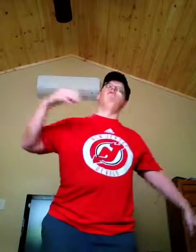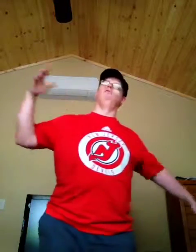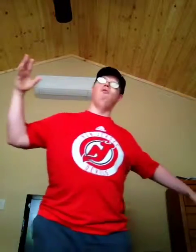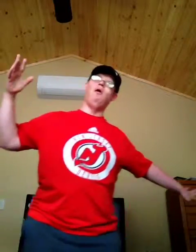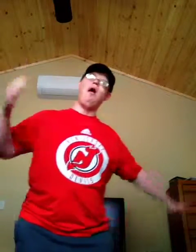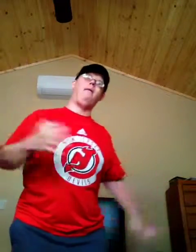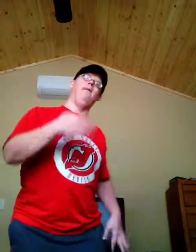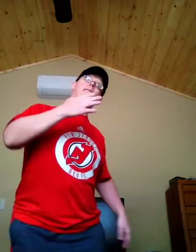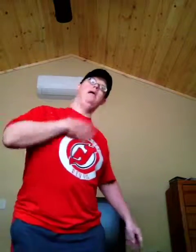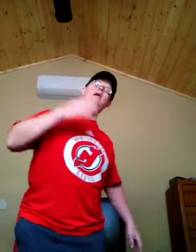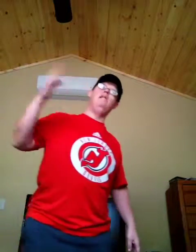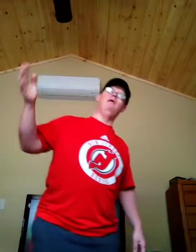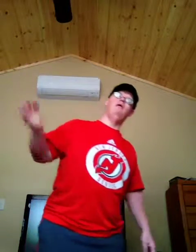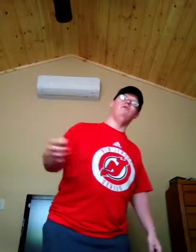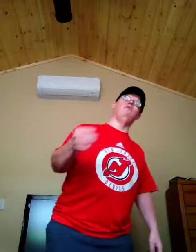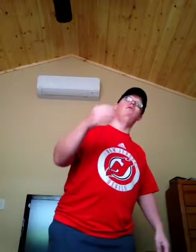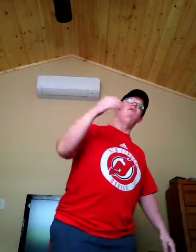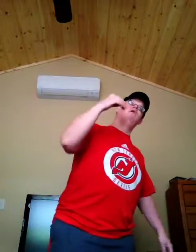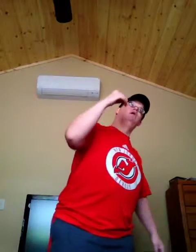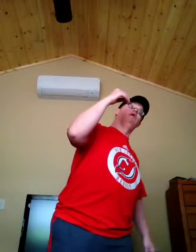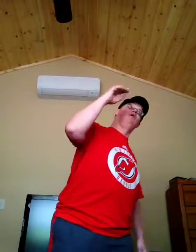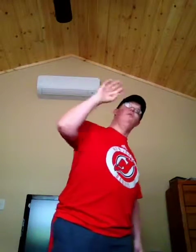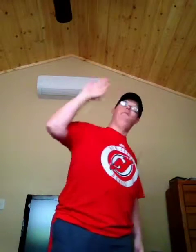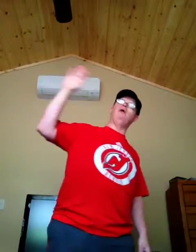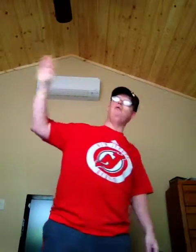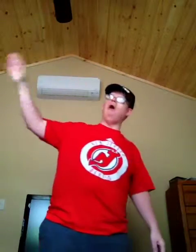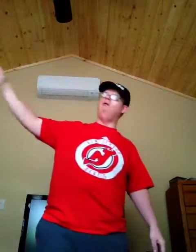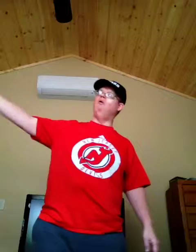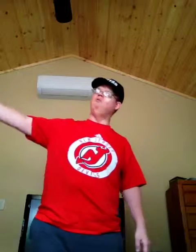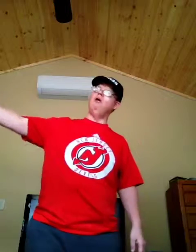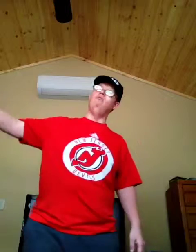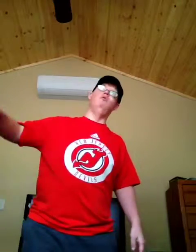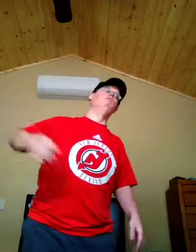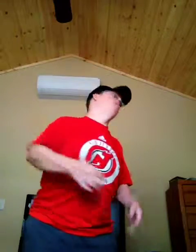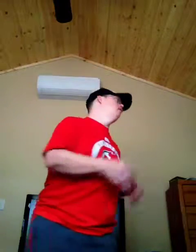So happy. Me and my cousin go back to our hotel room.